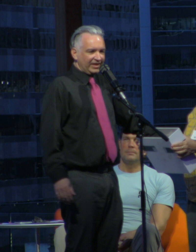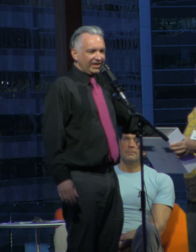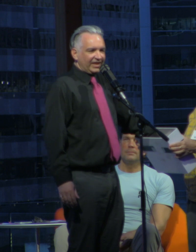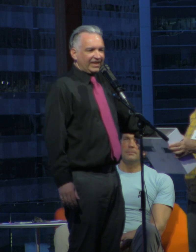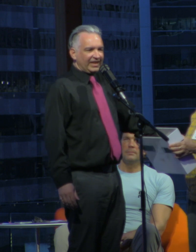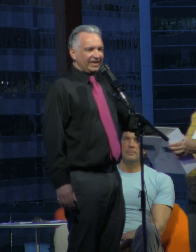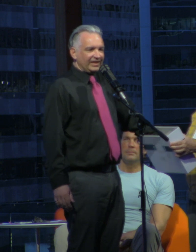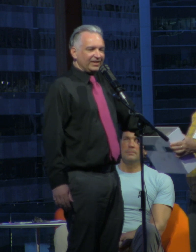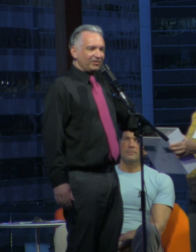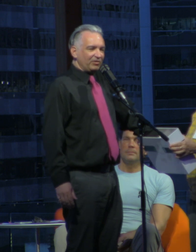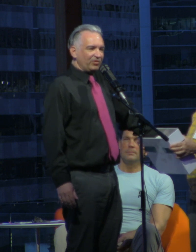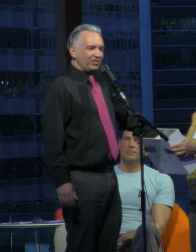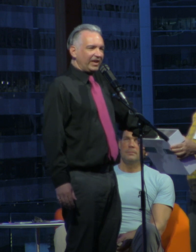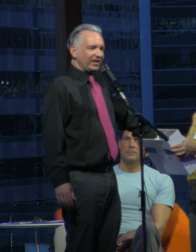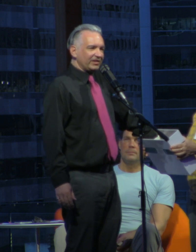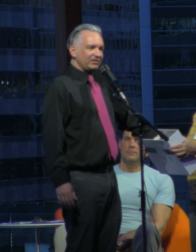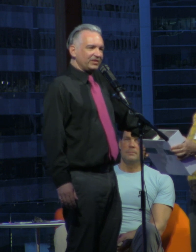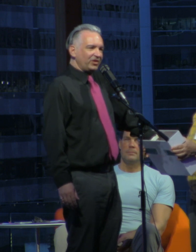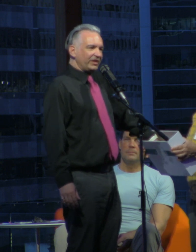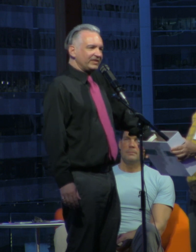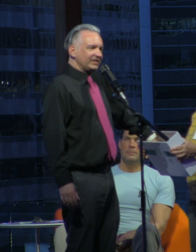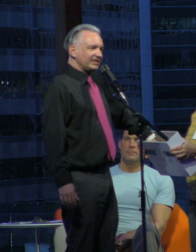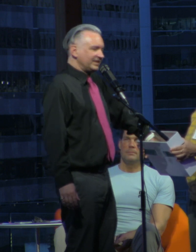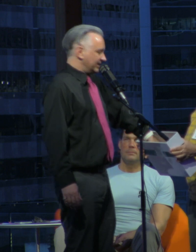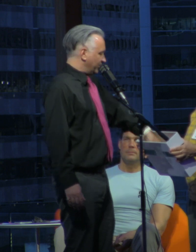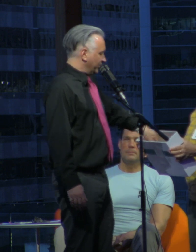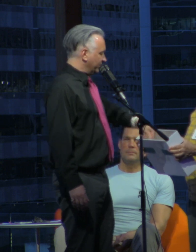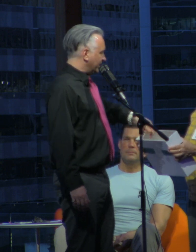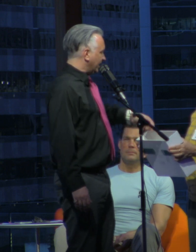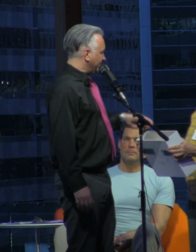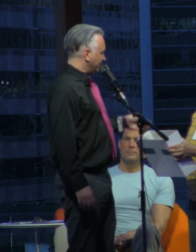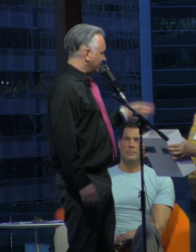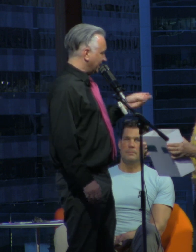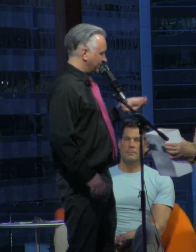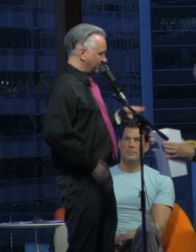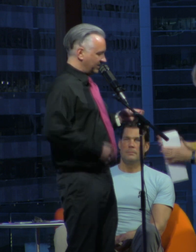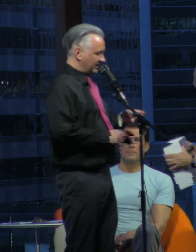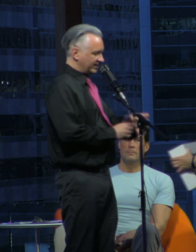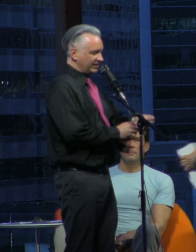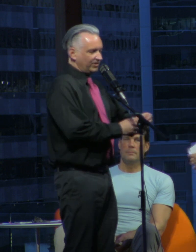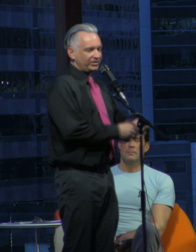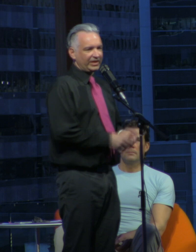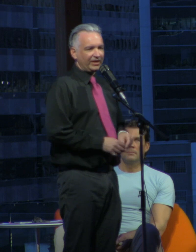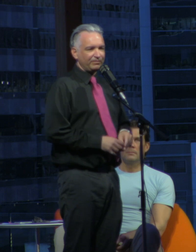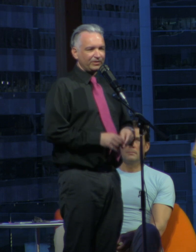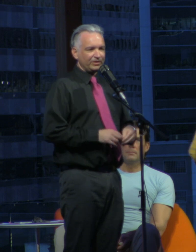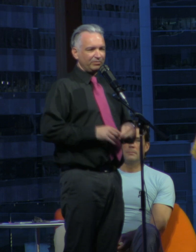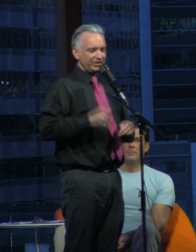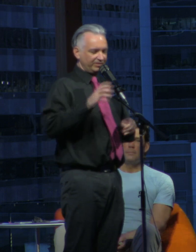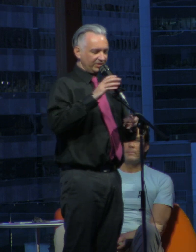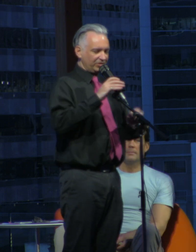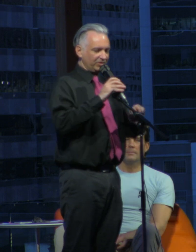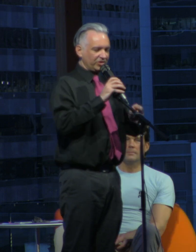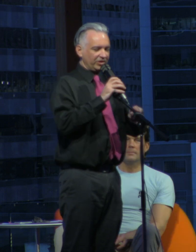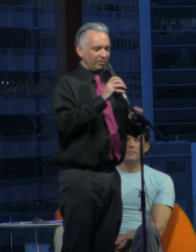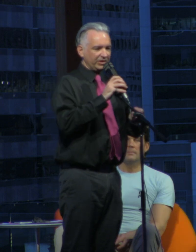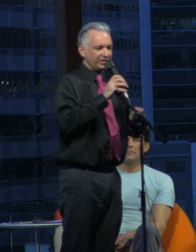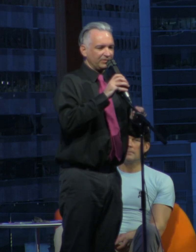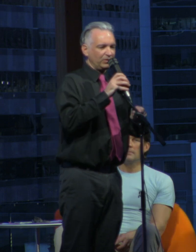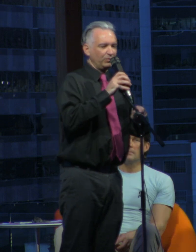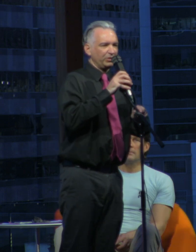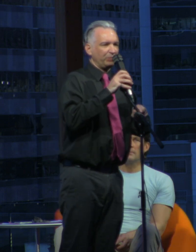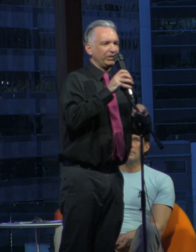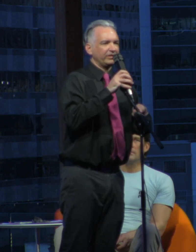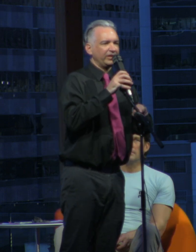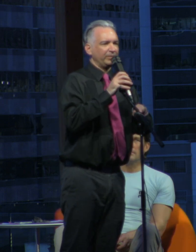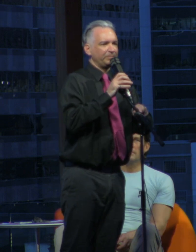while. And that, I did learn to have, thank you, Susan. I did learn to have a little bit of an intuition there because